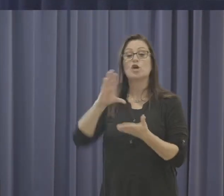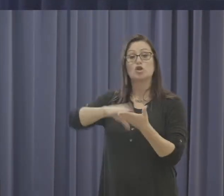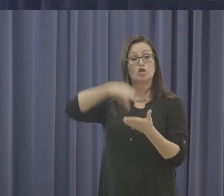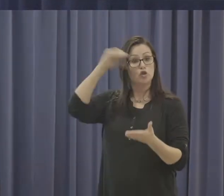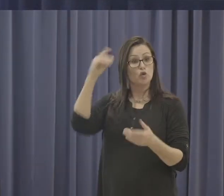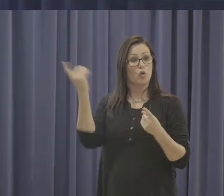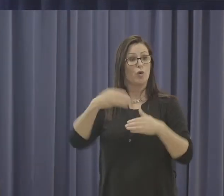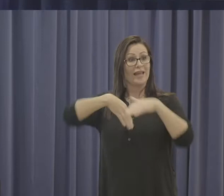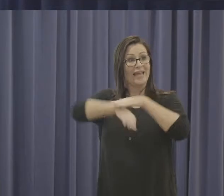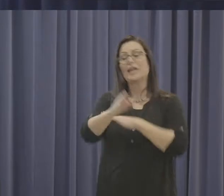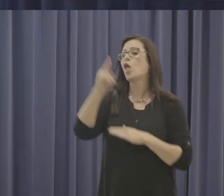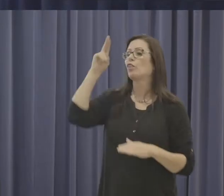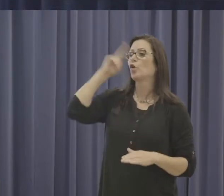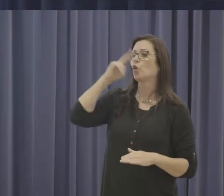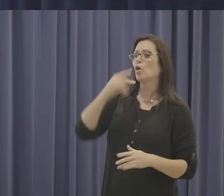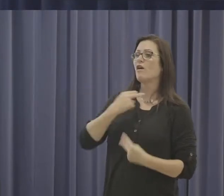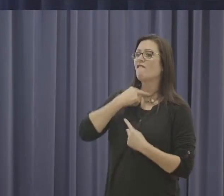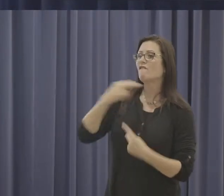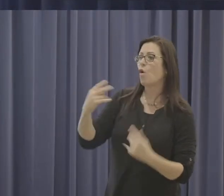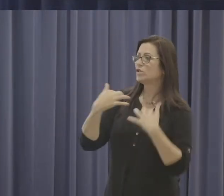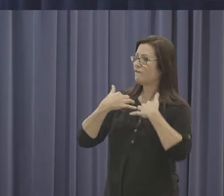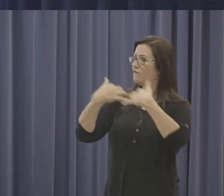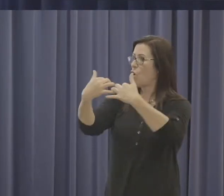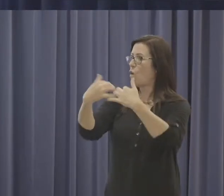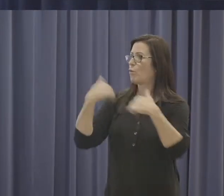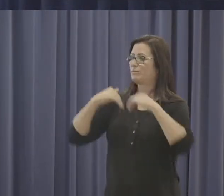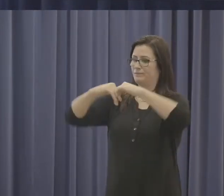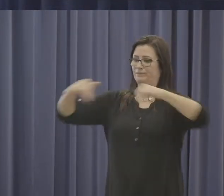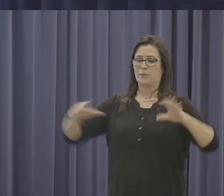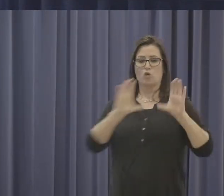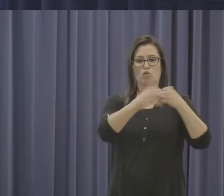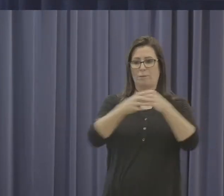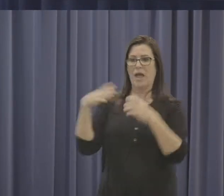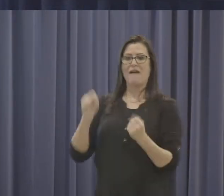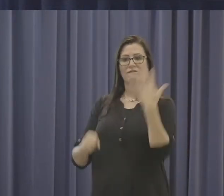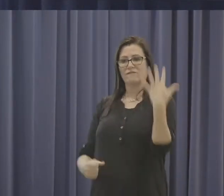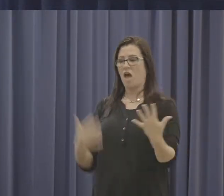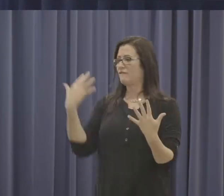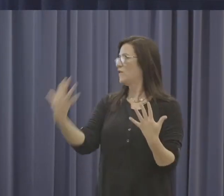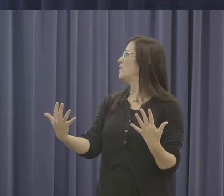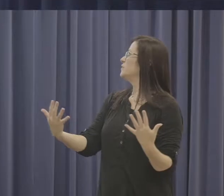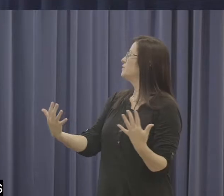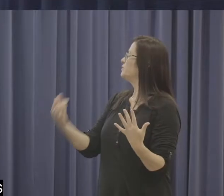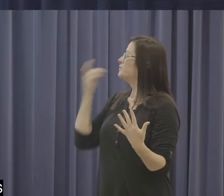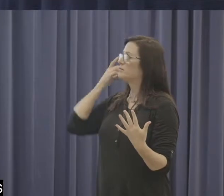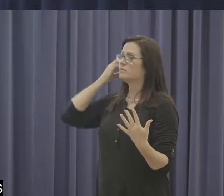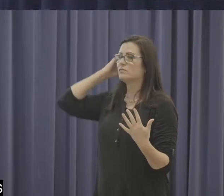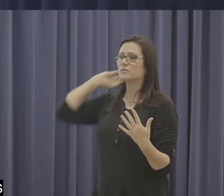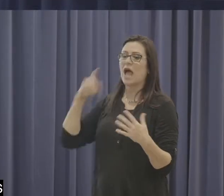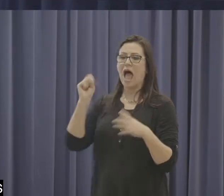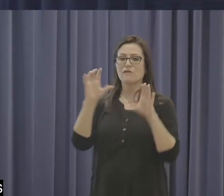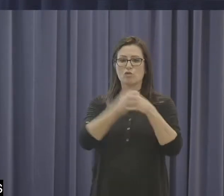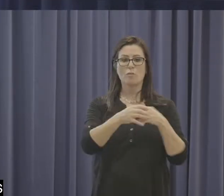Students who attended the Youth Voice Forum were divided into 2 groups, each containing 5 students. They called their